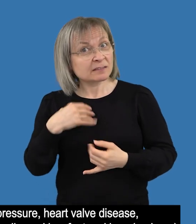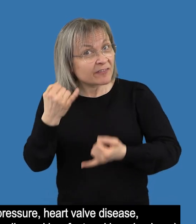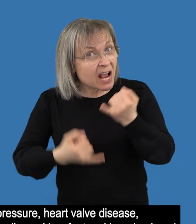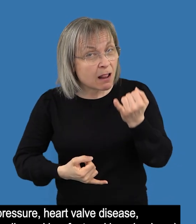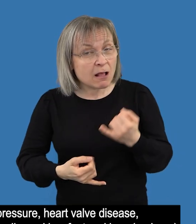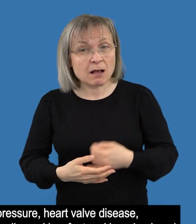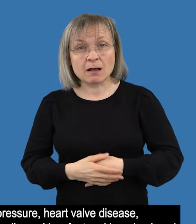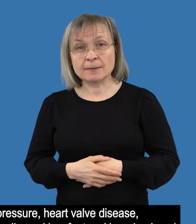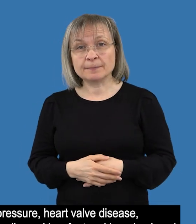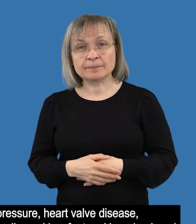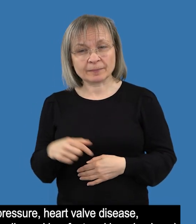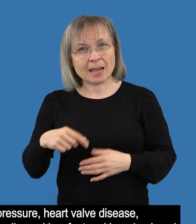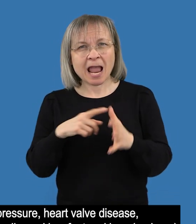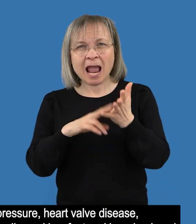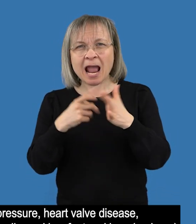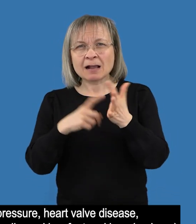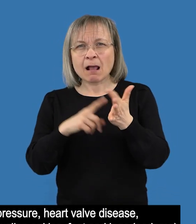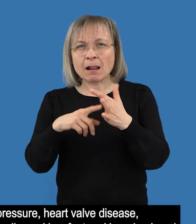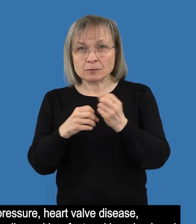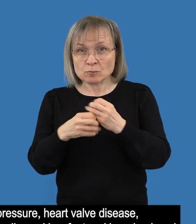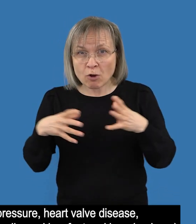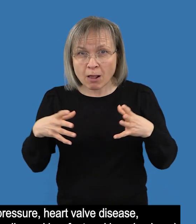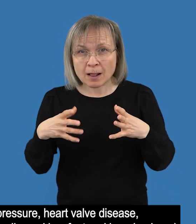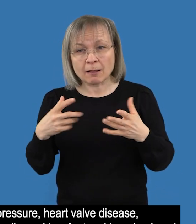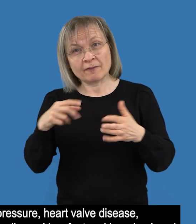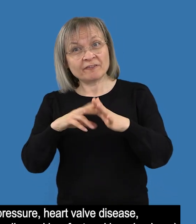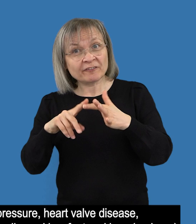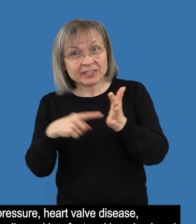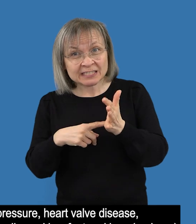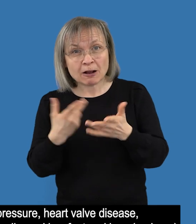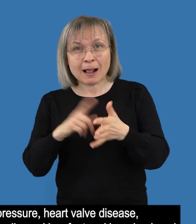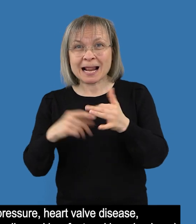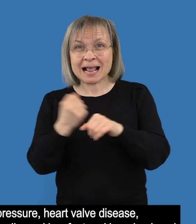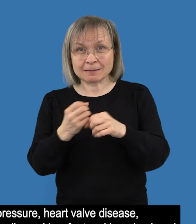valve disease, heart failure, and swollen feet and legs, edema.